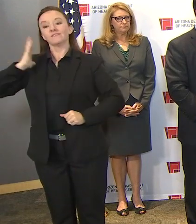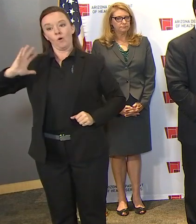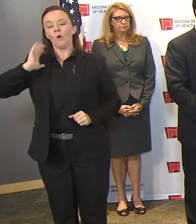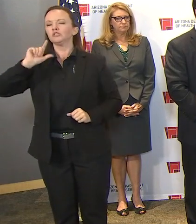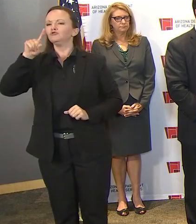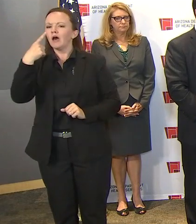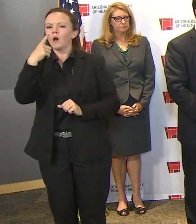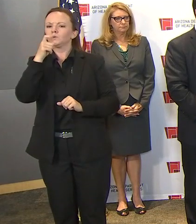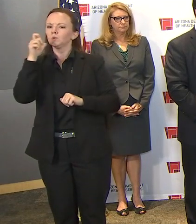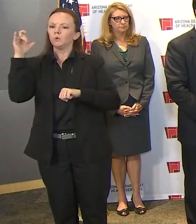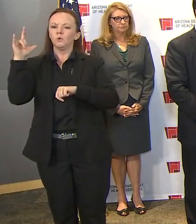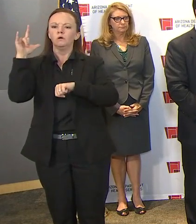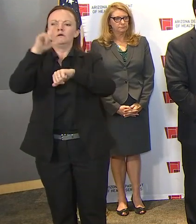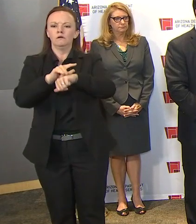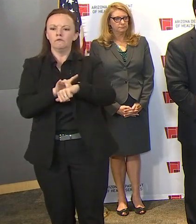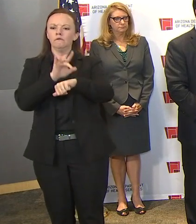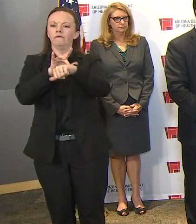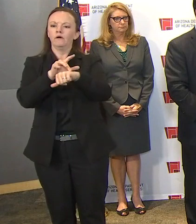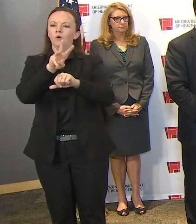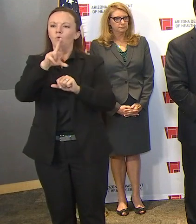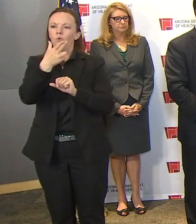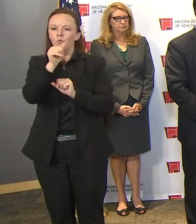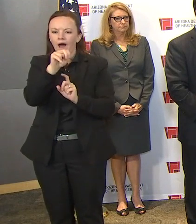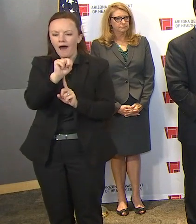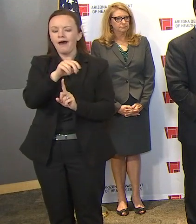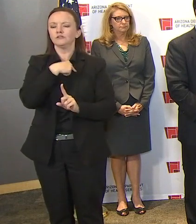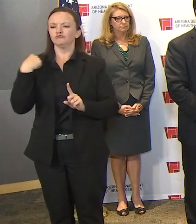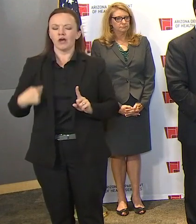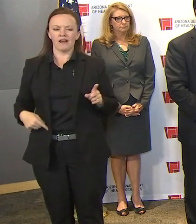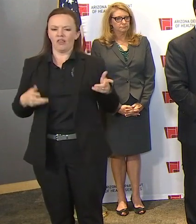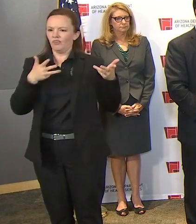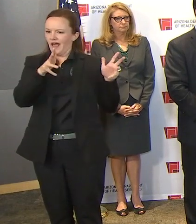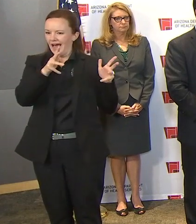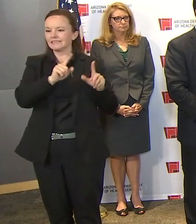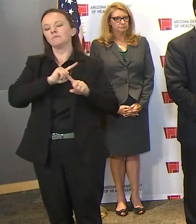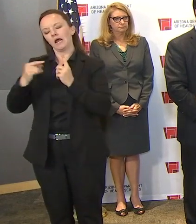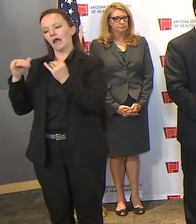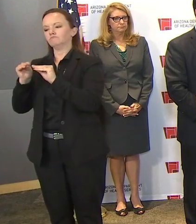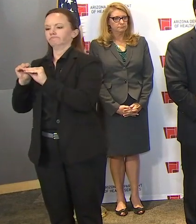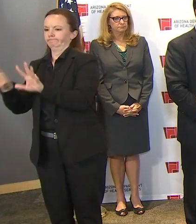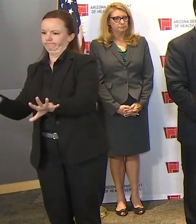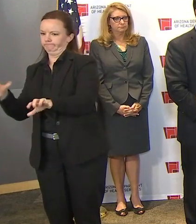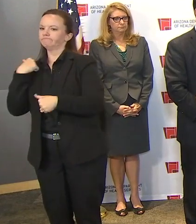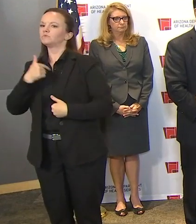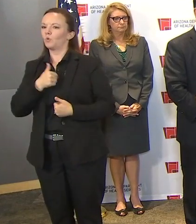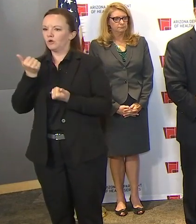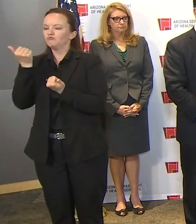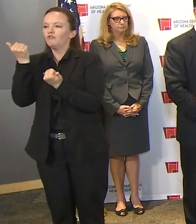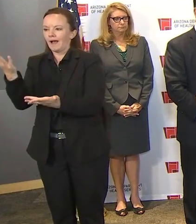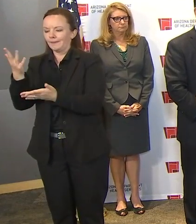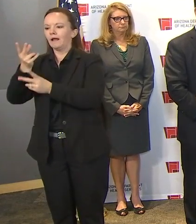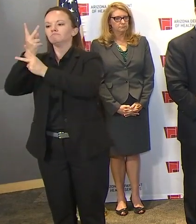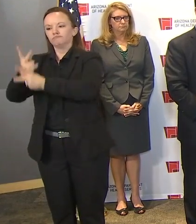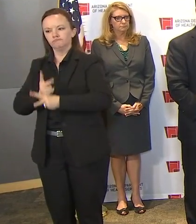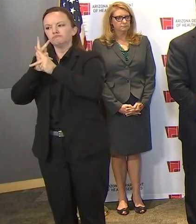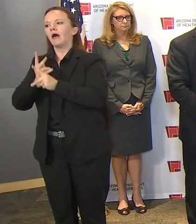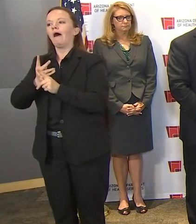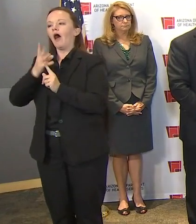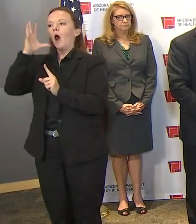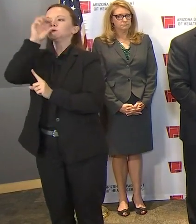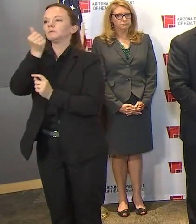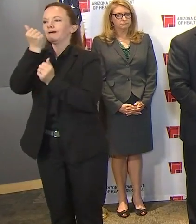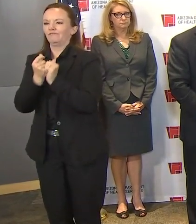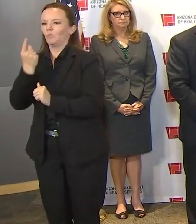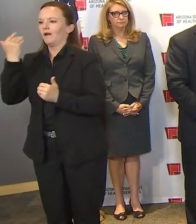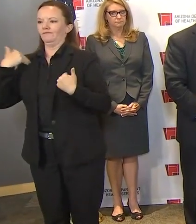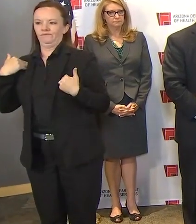China. We would recommend taking those general respiratory illness precautions and act like everyone has it.